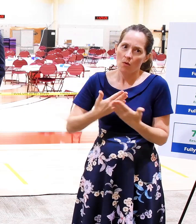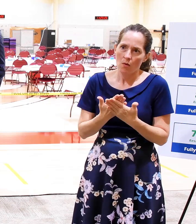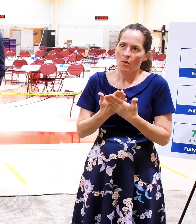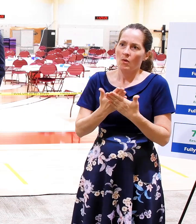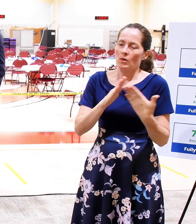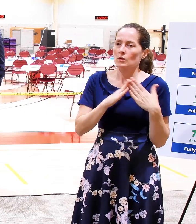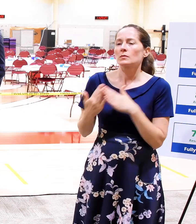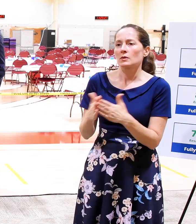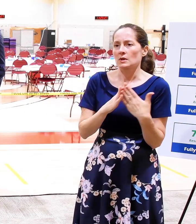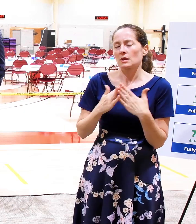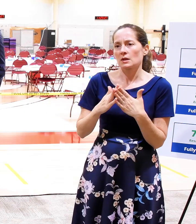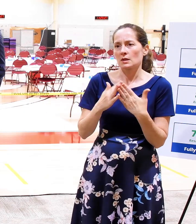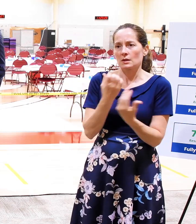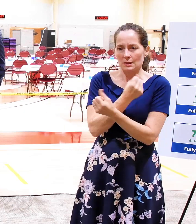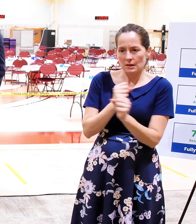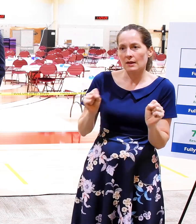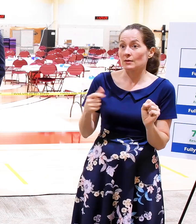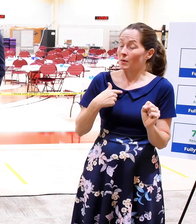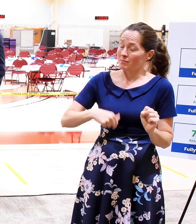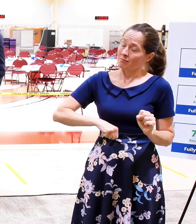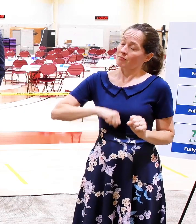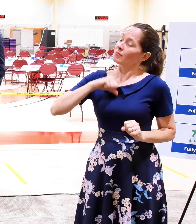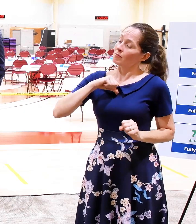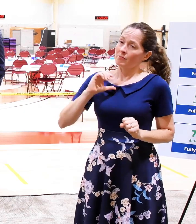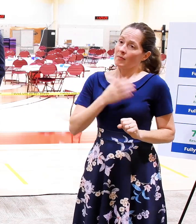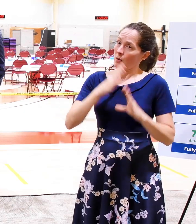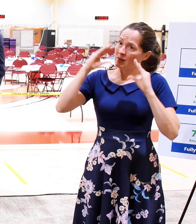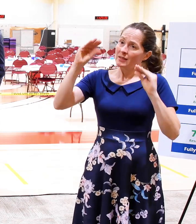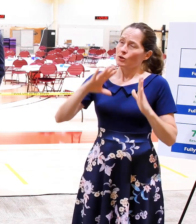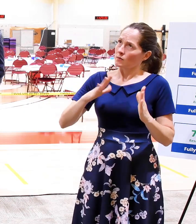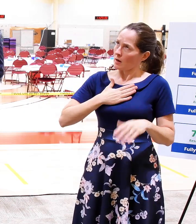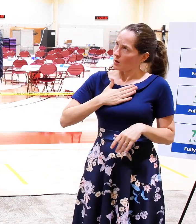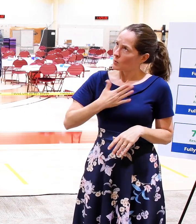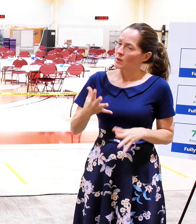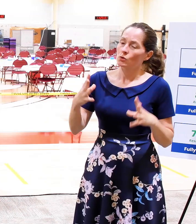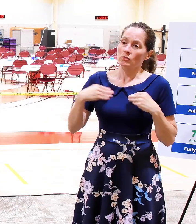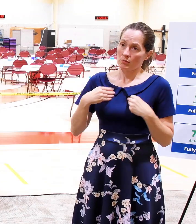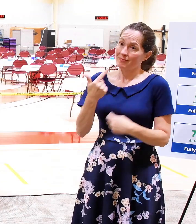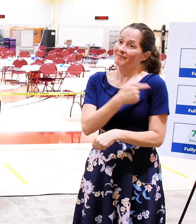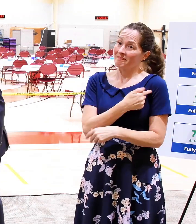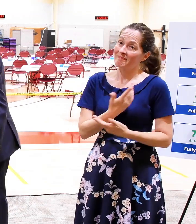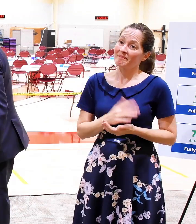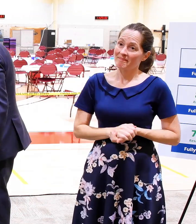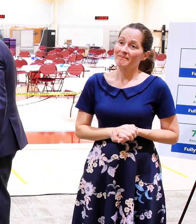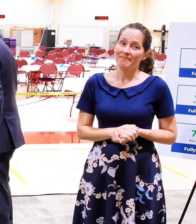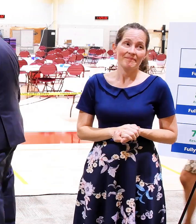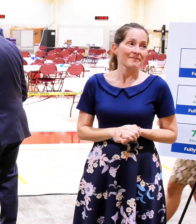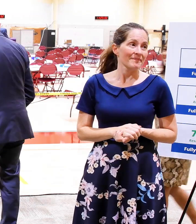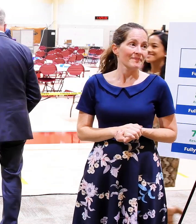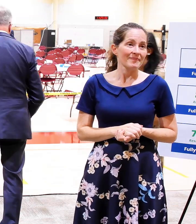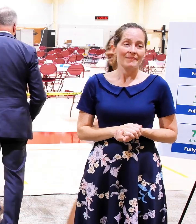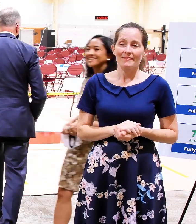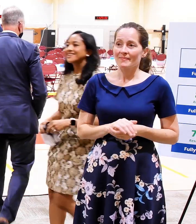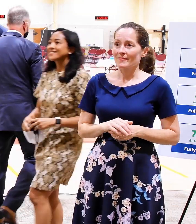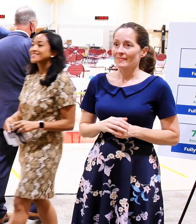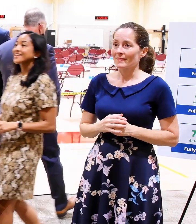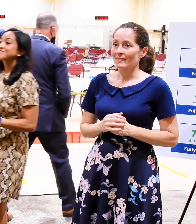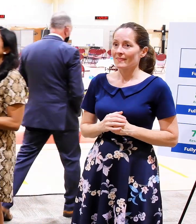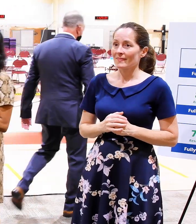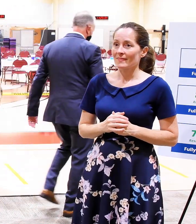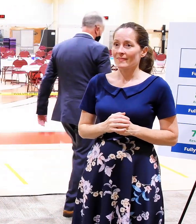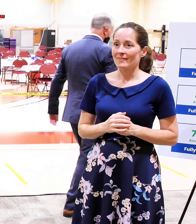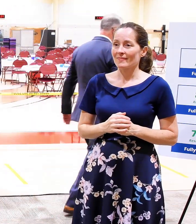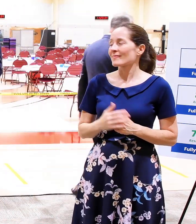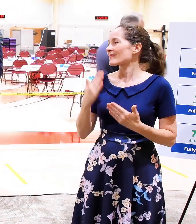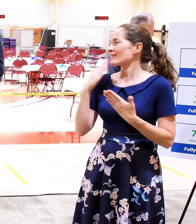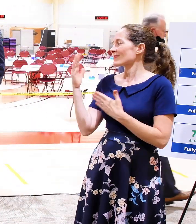schools in Howard County that our teachers have been very willing to comply with that. Thanks,